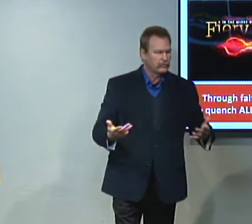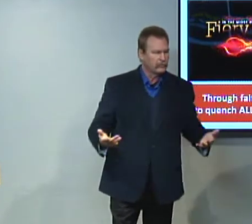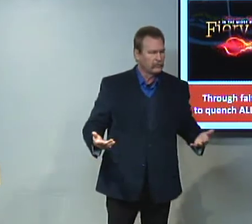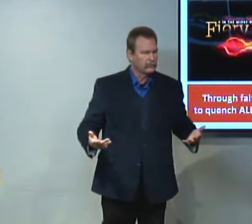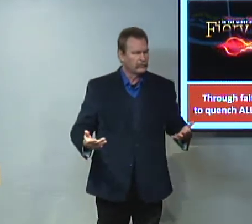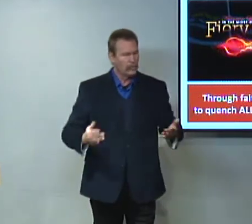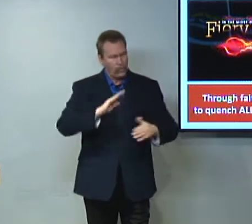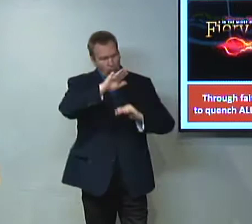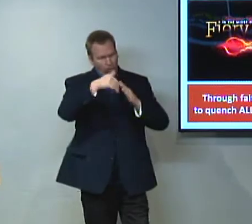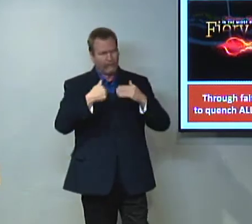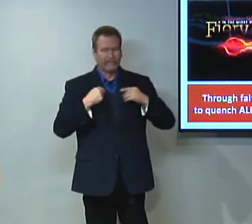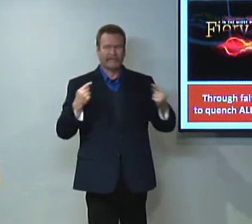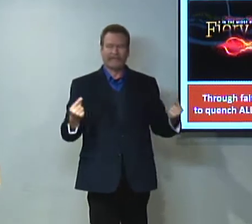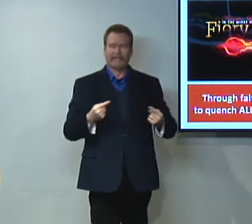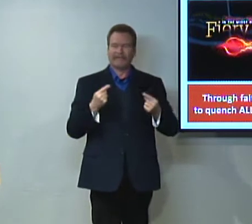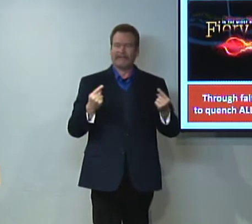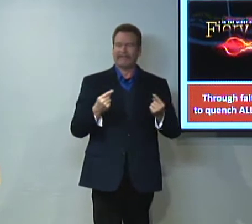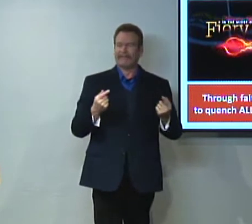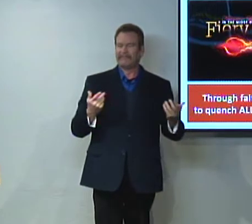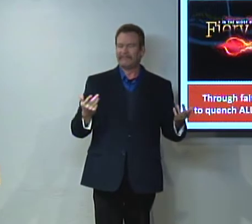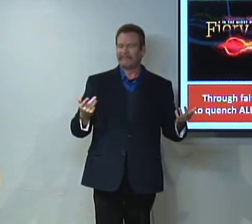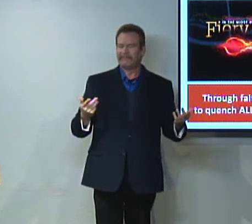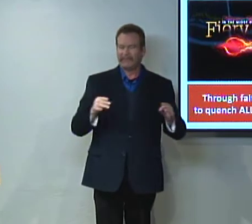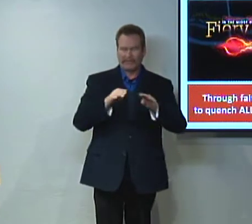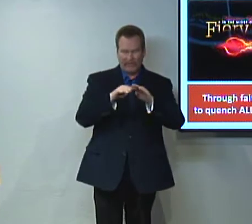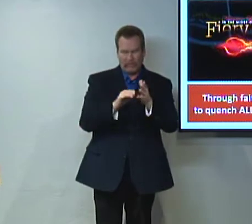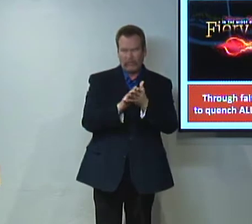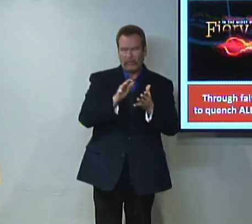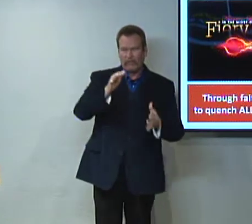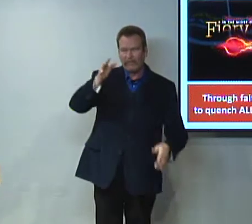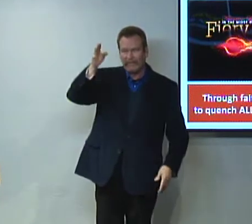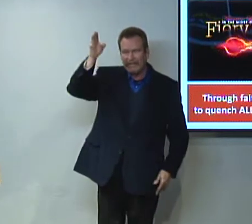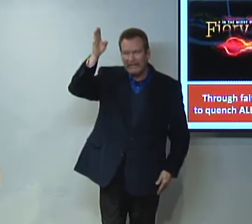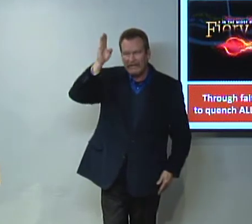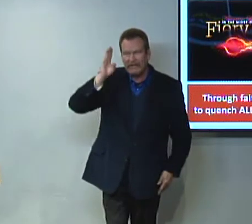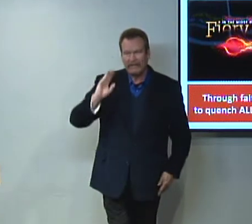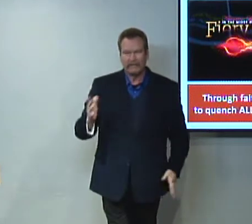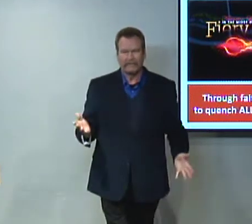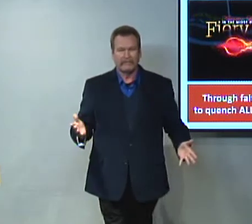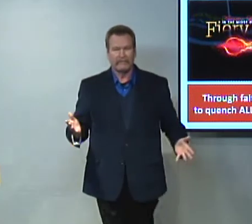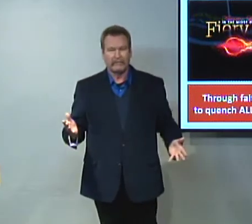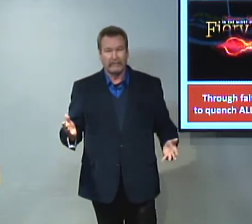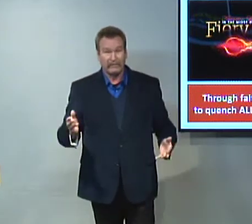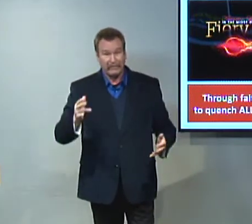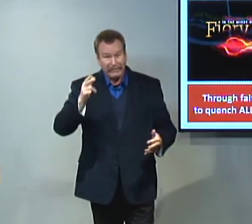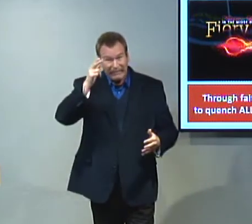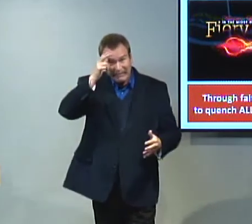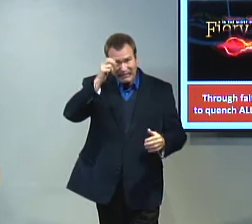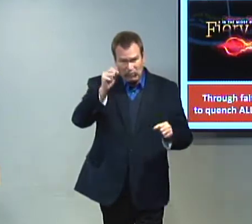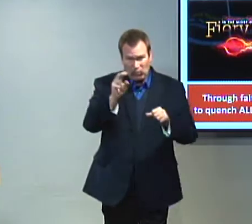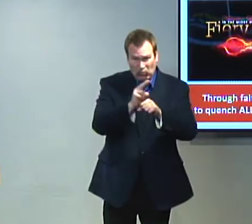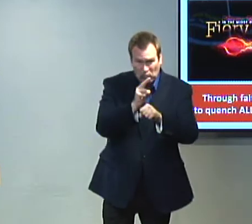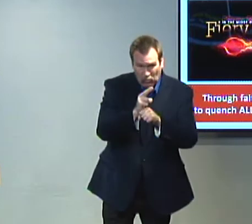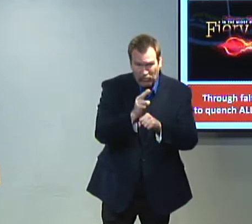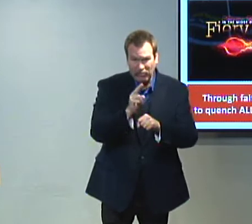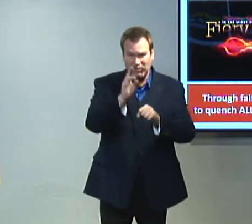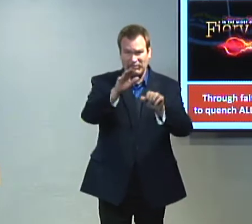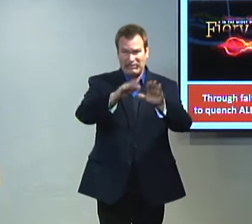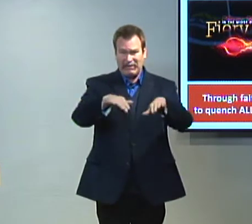the world turned upside down at that time, because it became sinful. They fell short of the glory of God, and that is